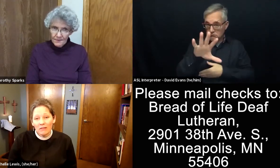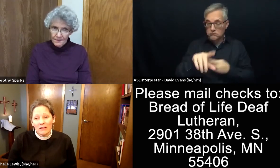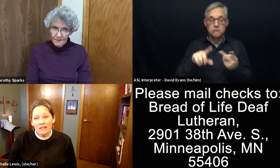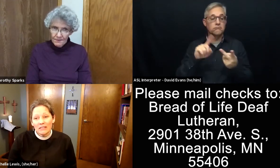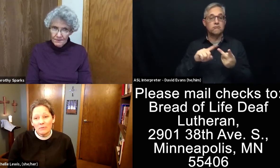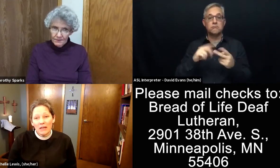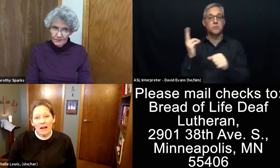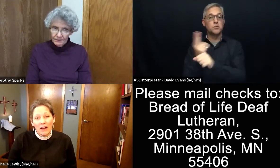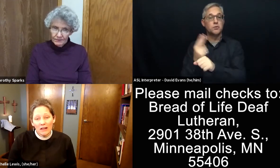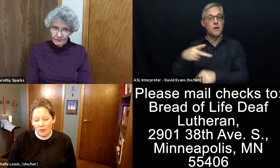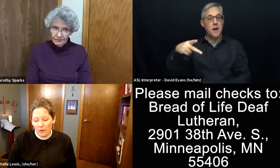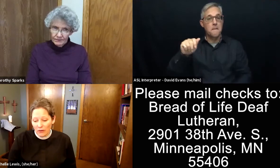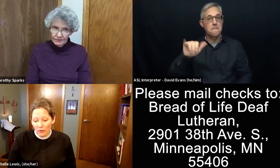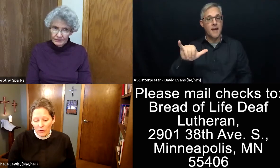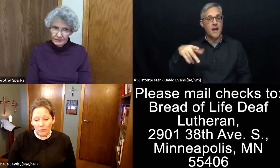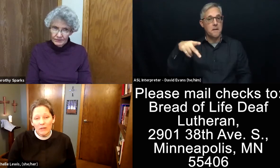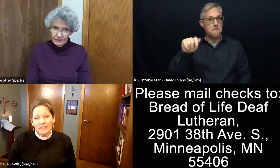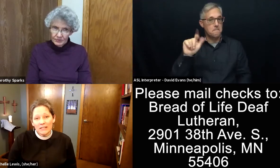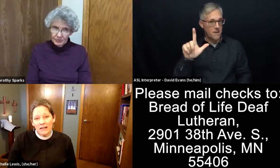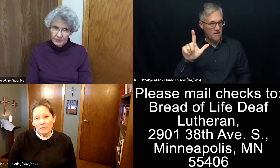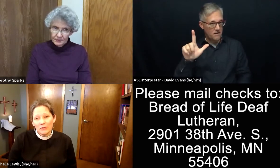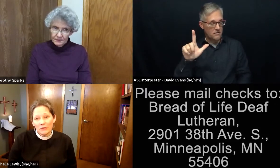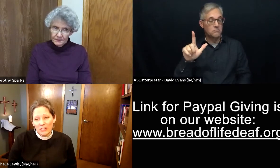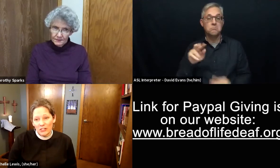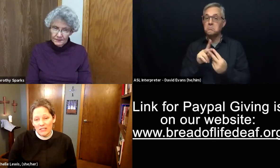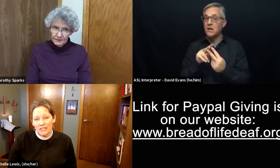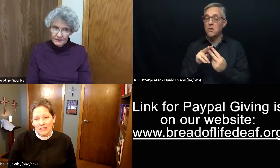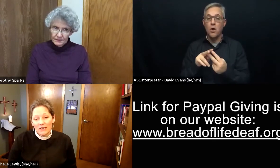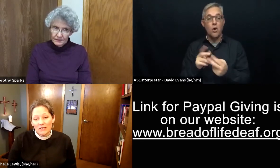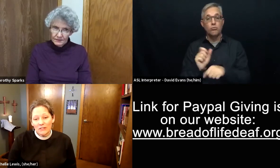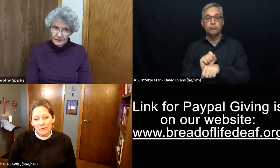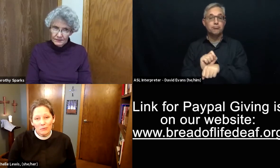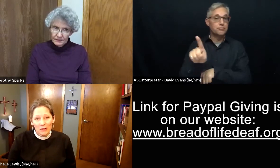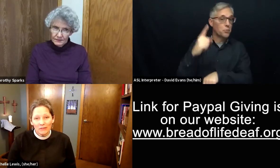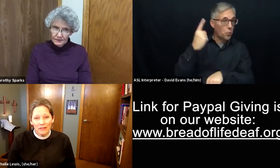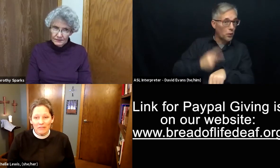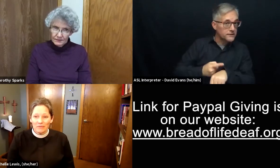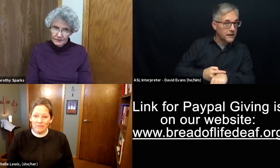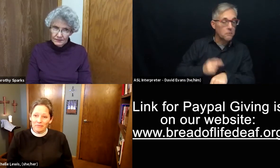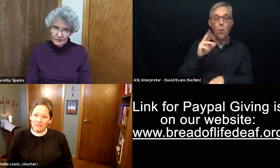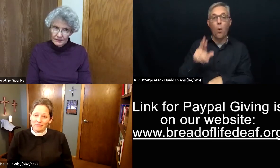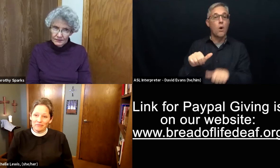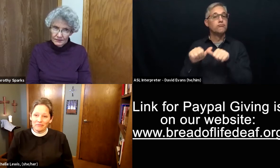PayPal to make ongoing or one-time donations to Bread of Life.